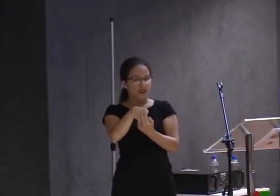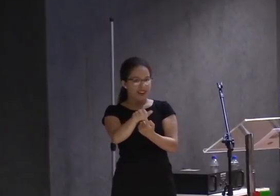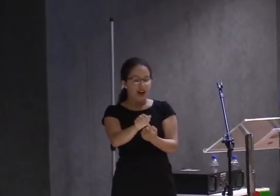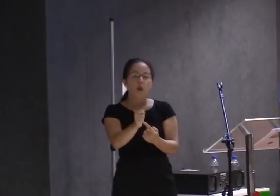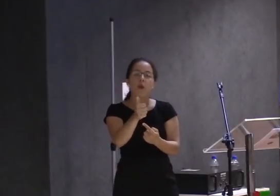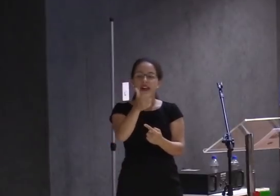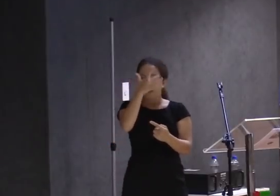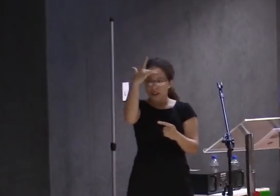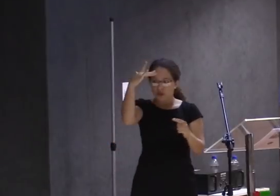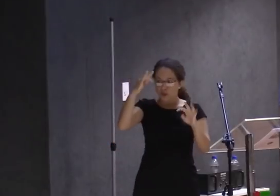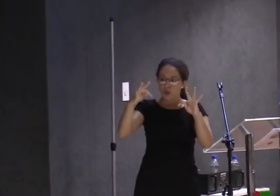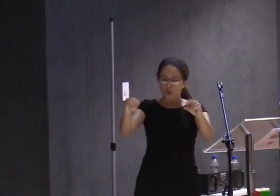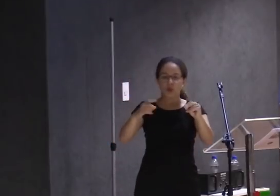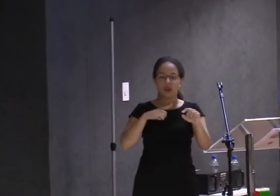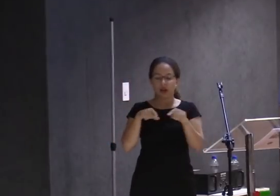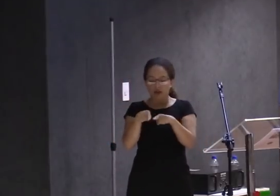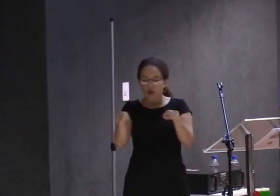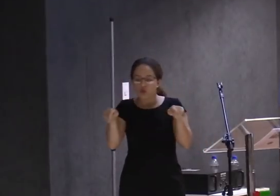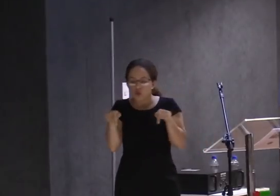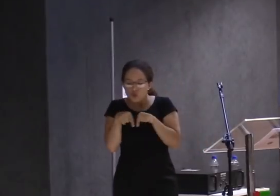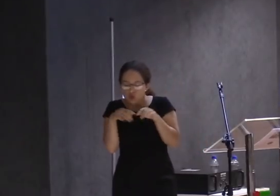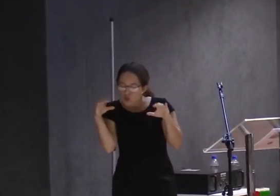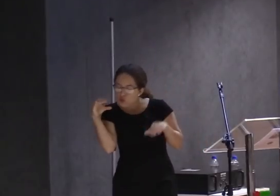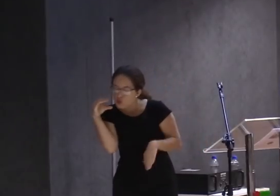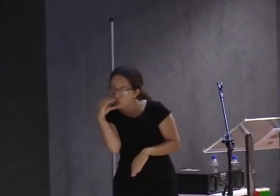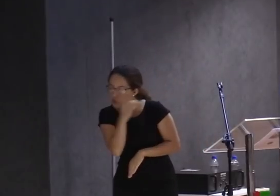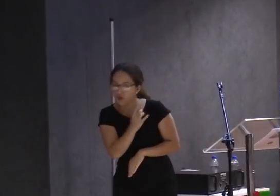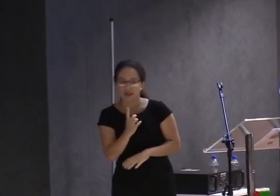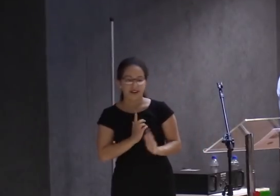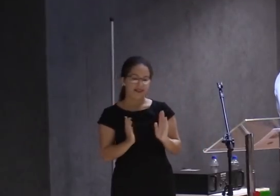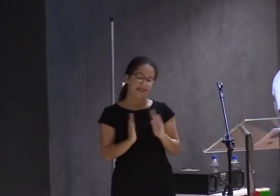em casa. Isso é o quanto eles amam a sauna.